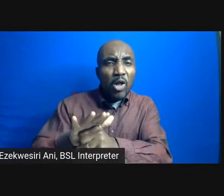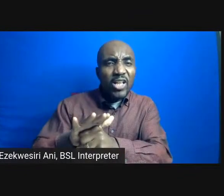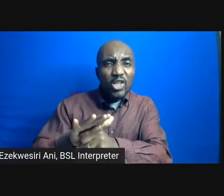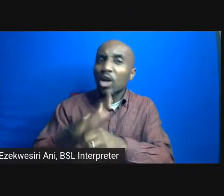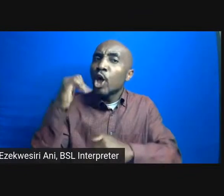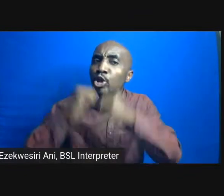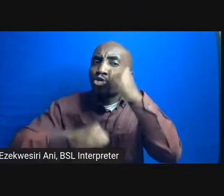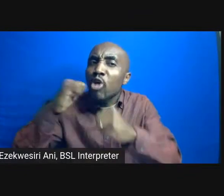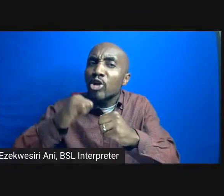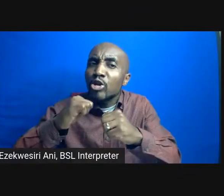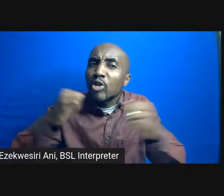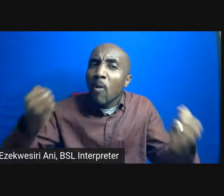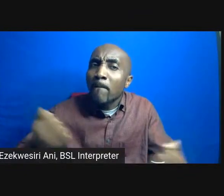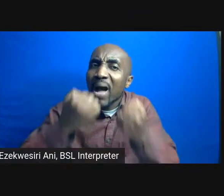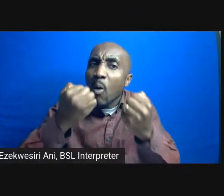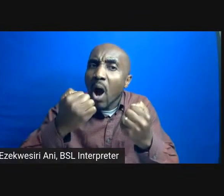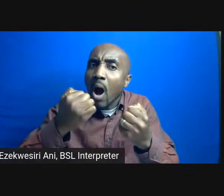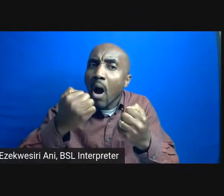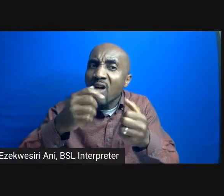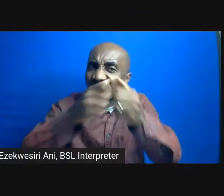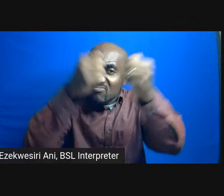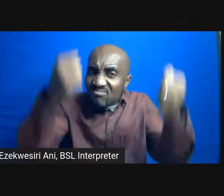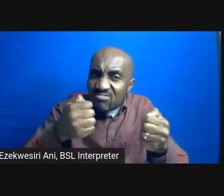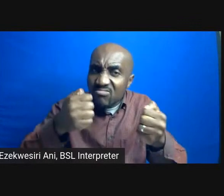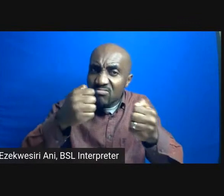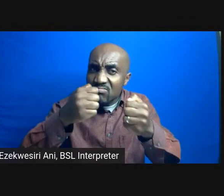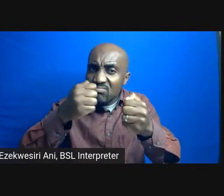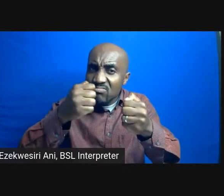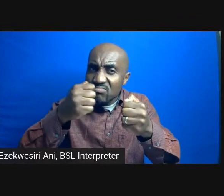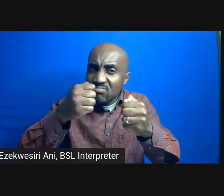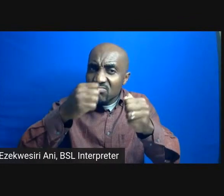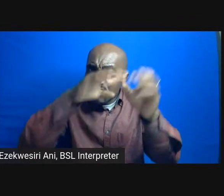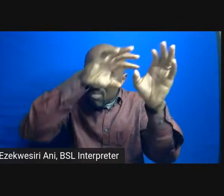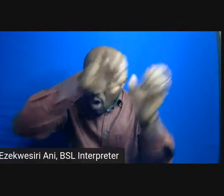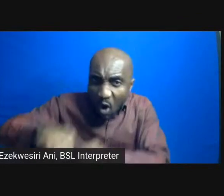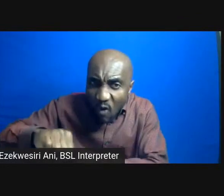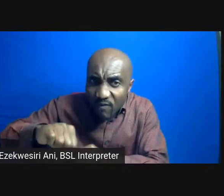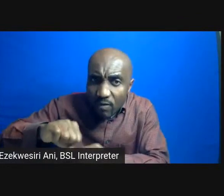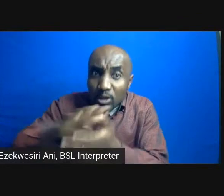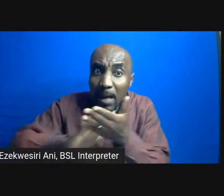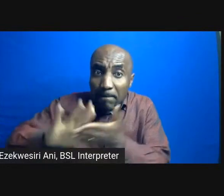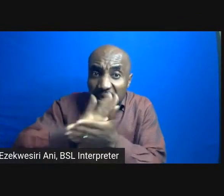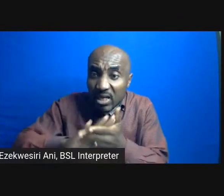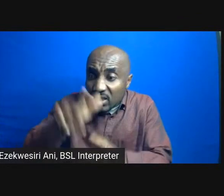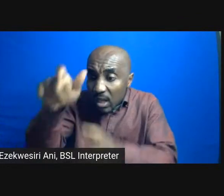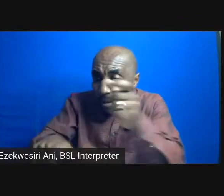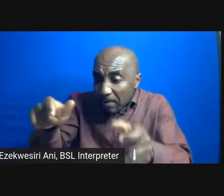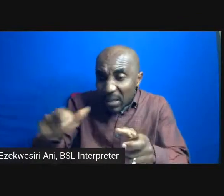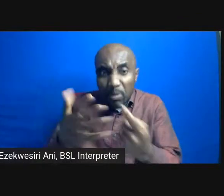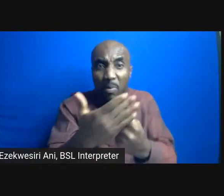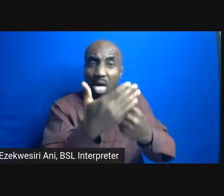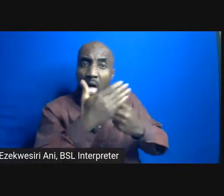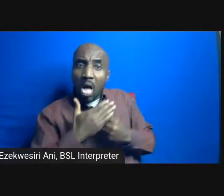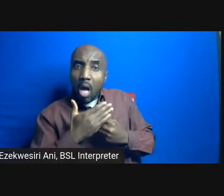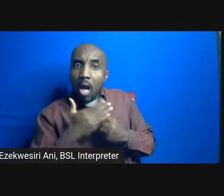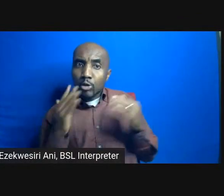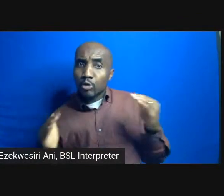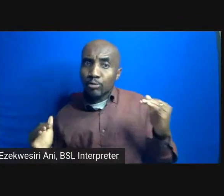of power dismantled to allow those who had been oppressed to take their rightful place in